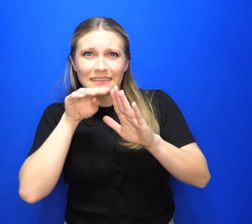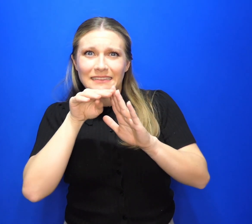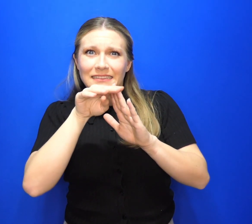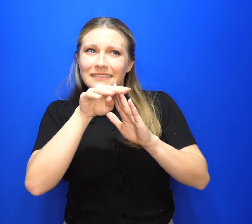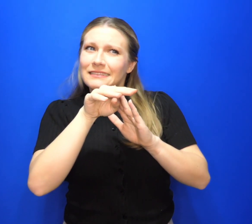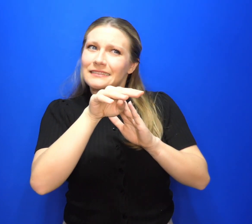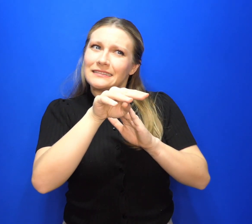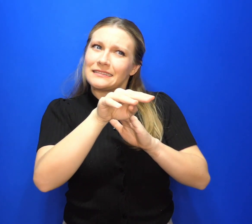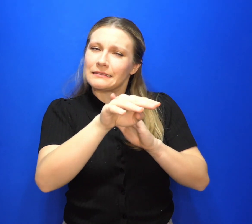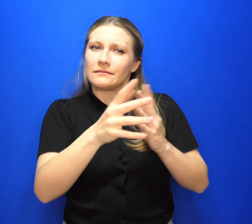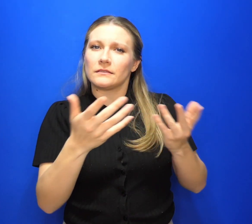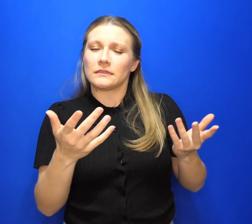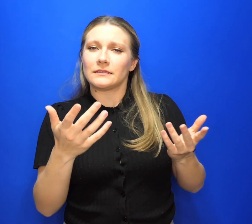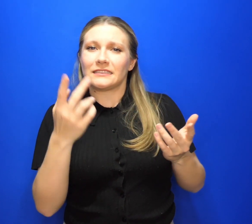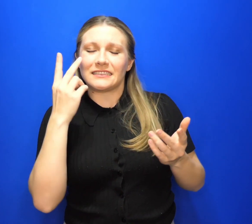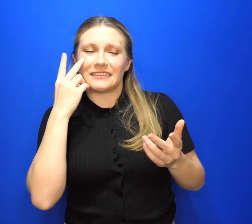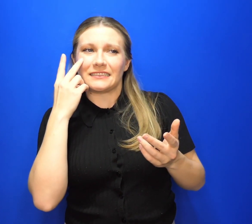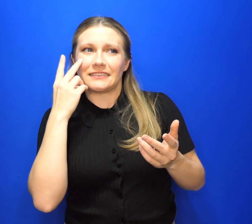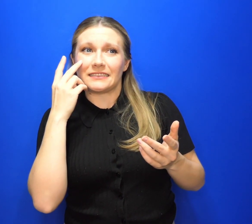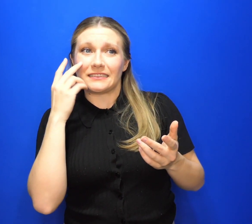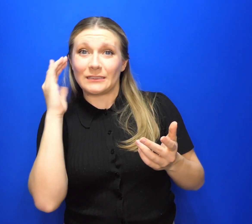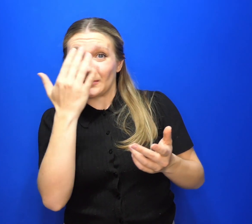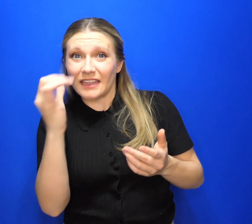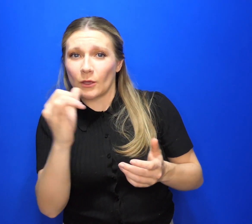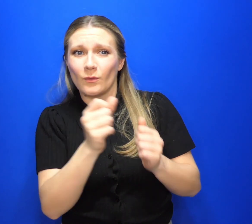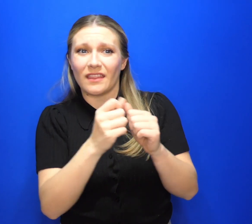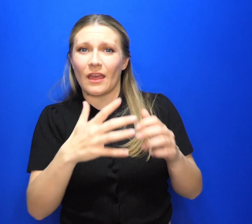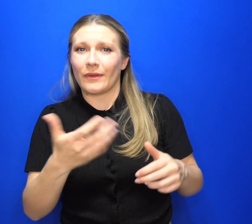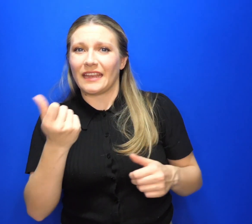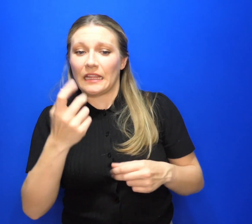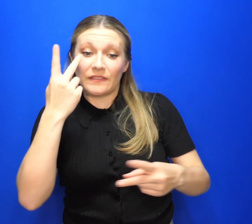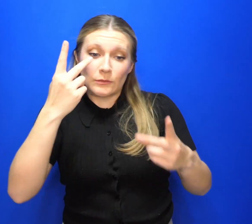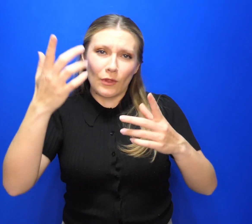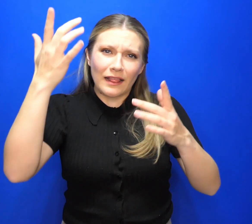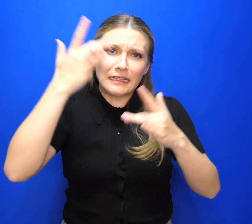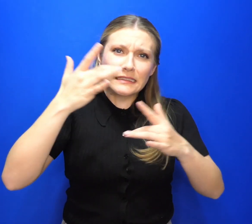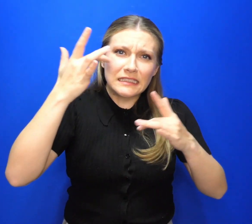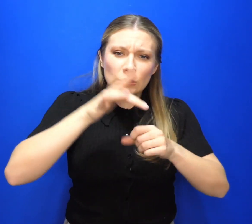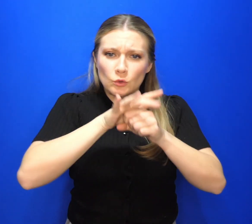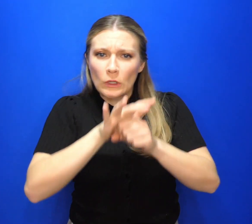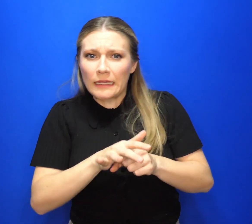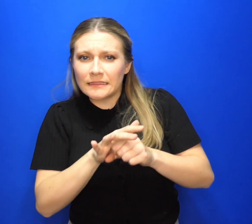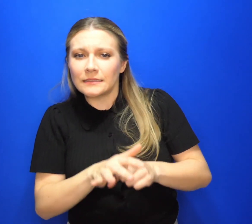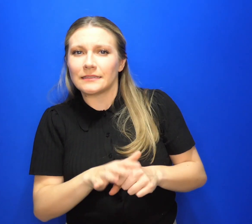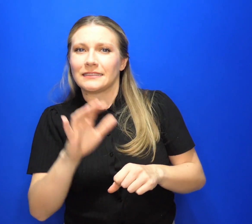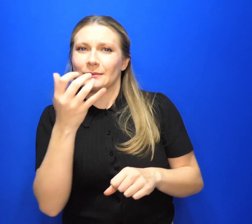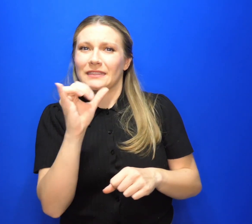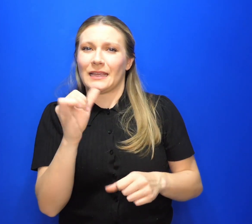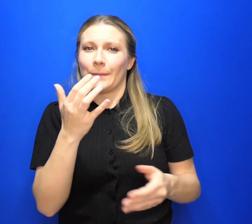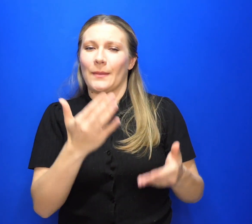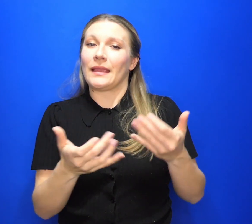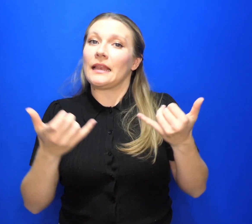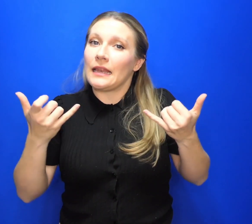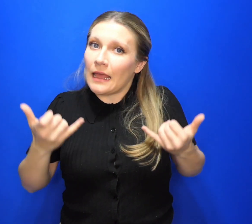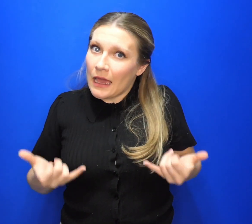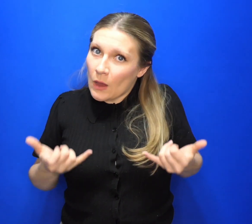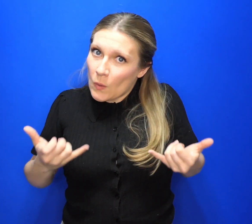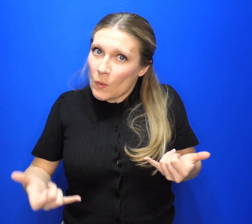It seems like without visible illness or stress or anything in the picture, seems like you're likely at that point then